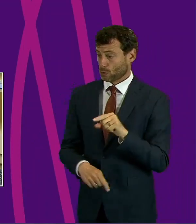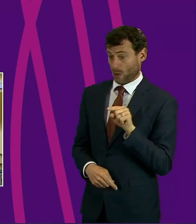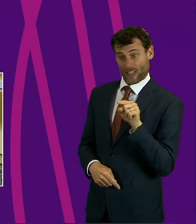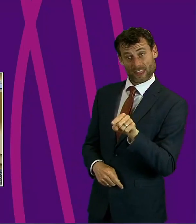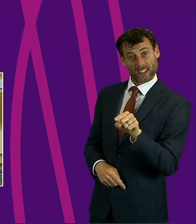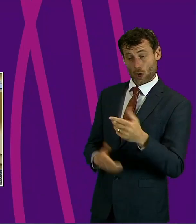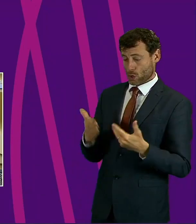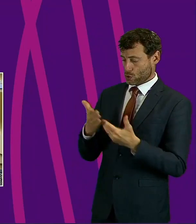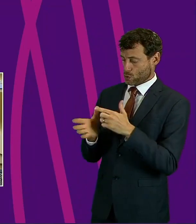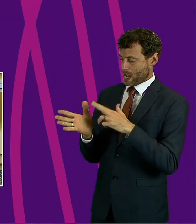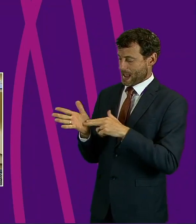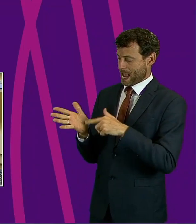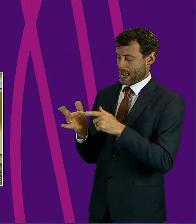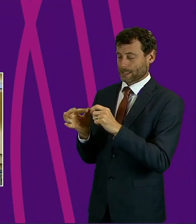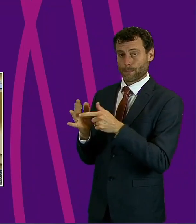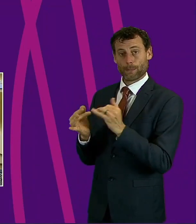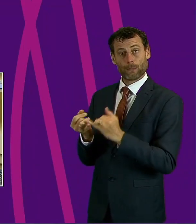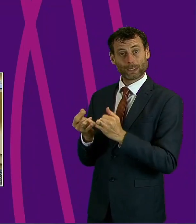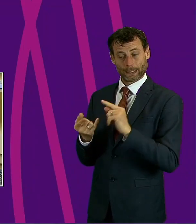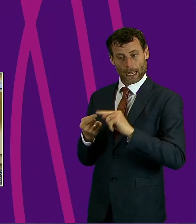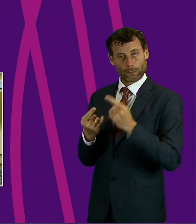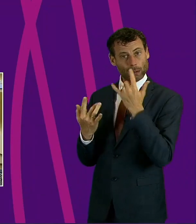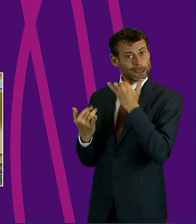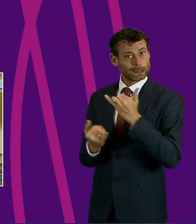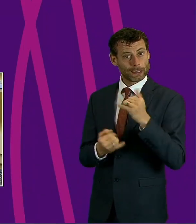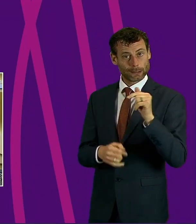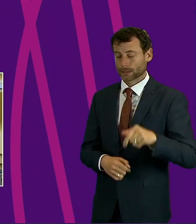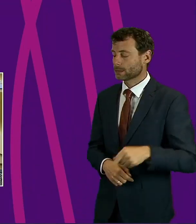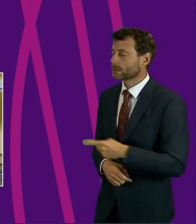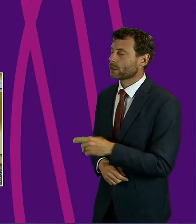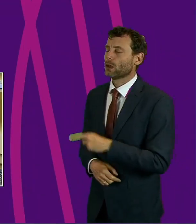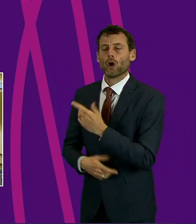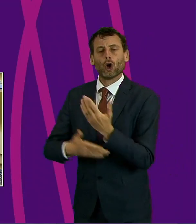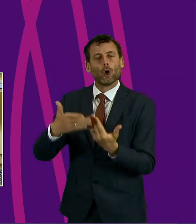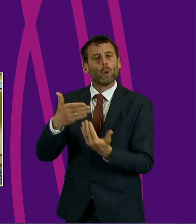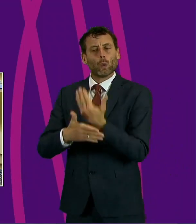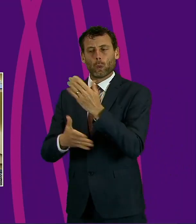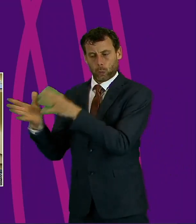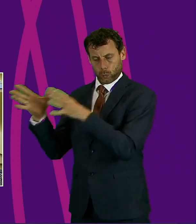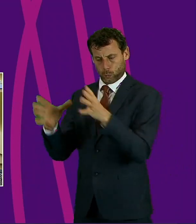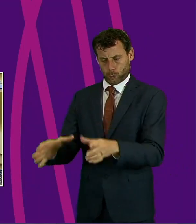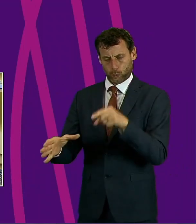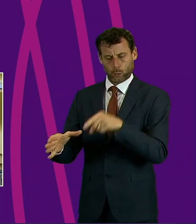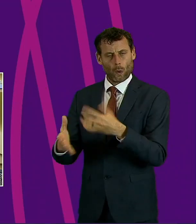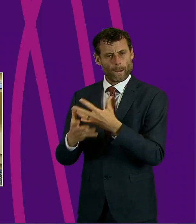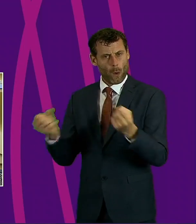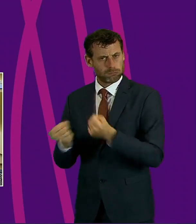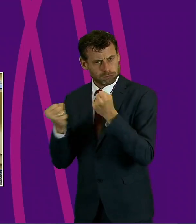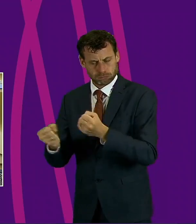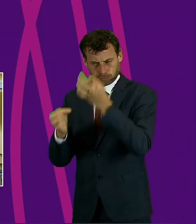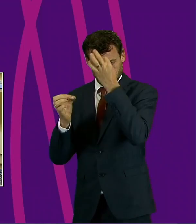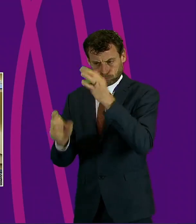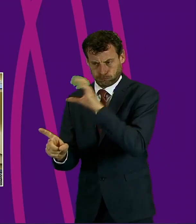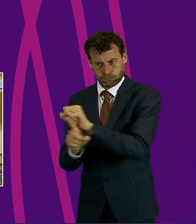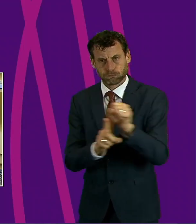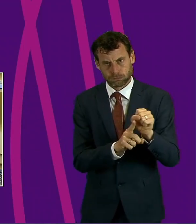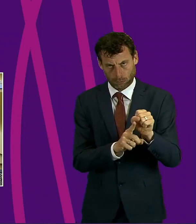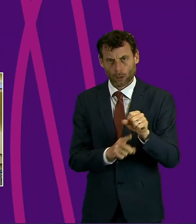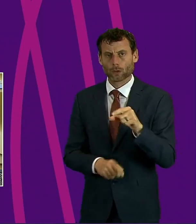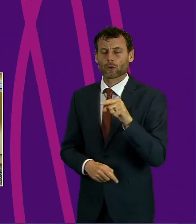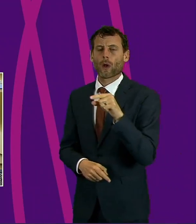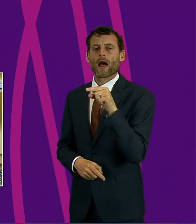Minister. The new antibody tests, because of their greater reliability and sensitivity, they allow us to move away from a population surveillance use